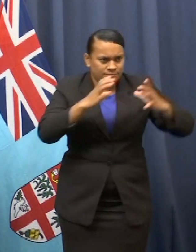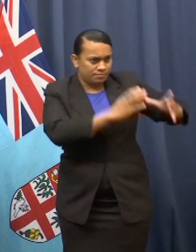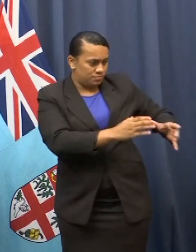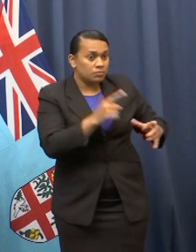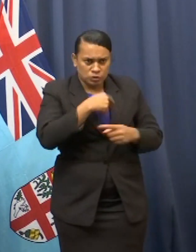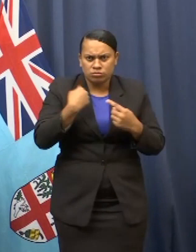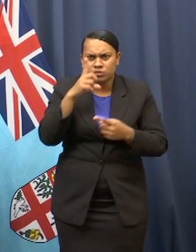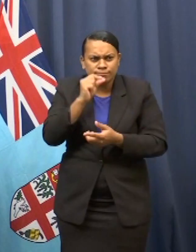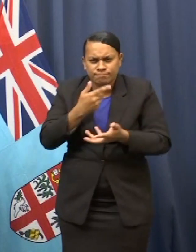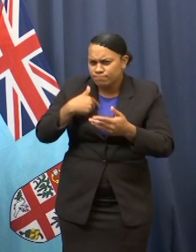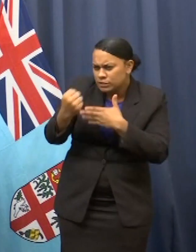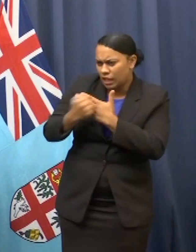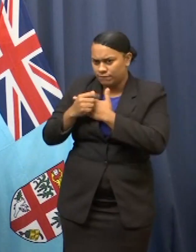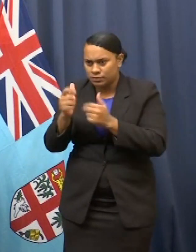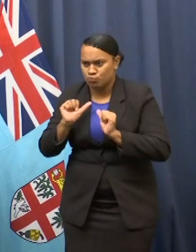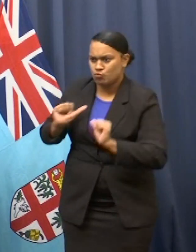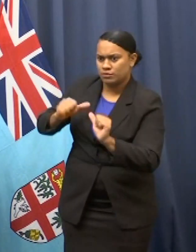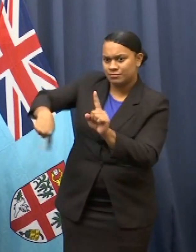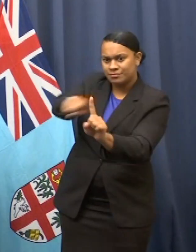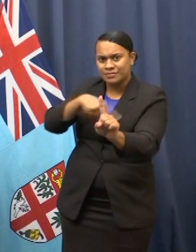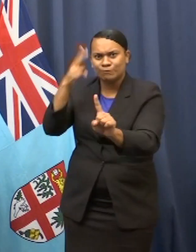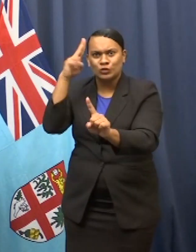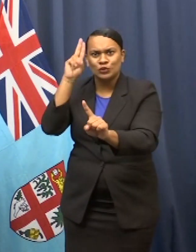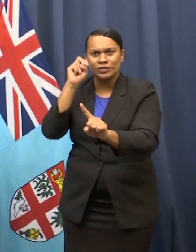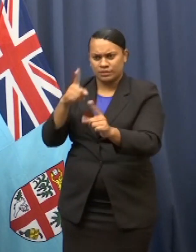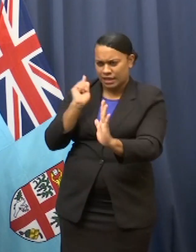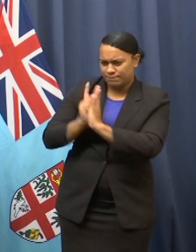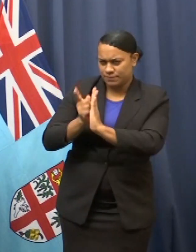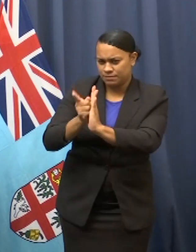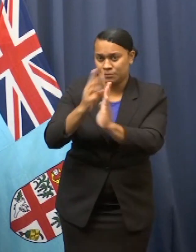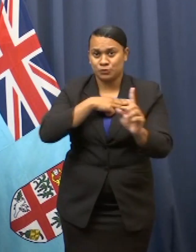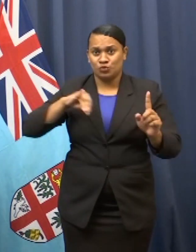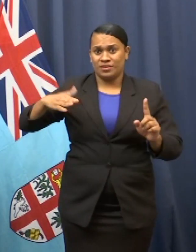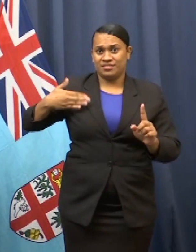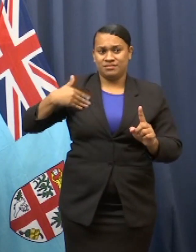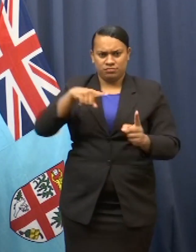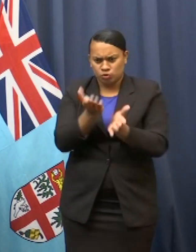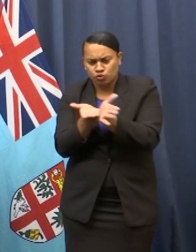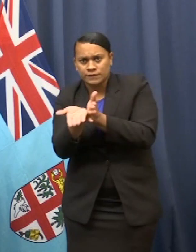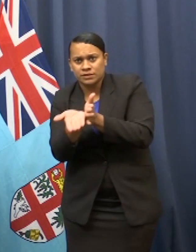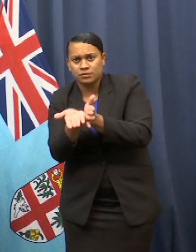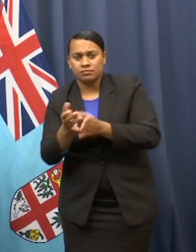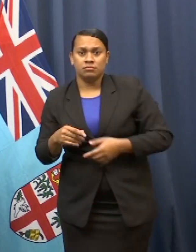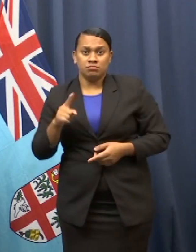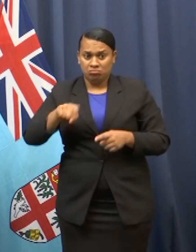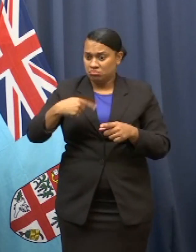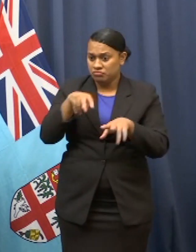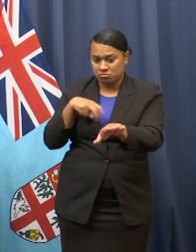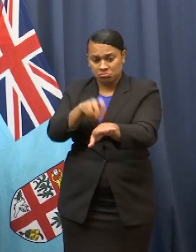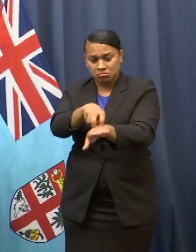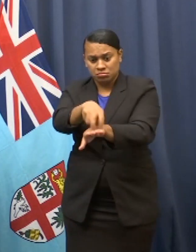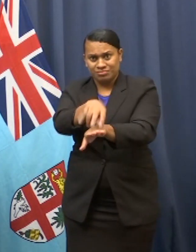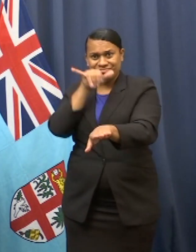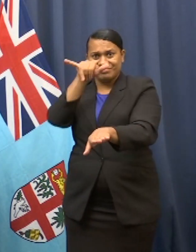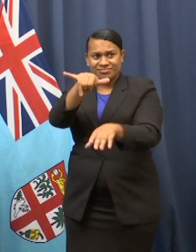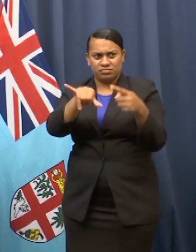with the Ministry of Health and Medical Services. because this passenger's interaction with our first patient may